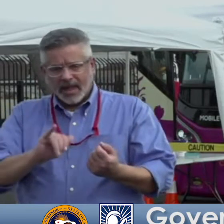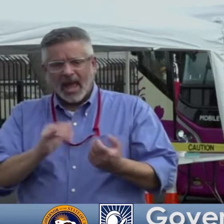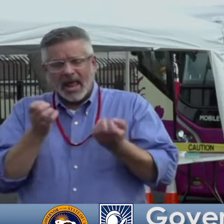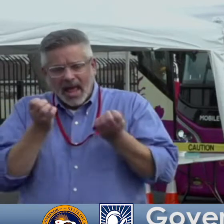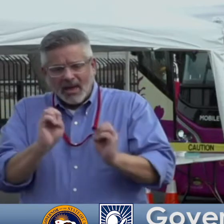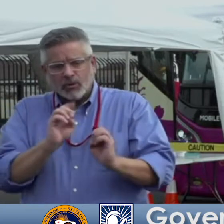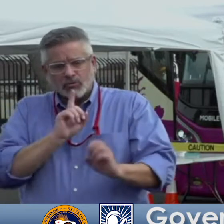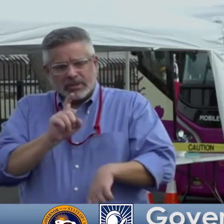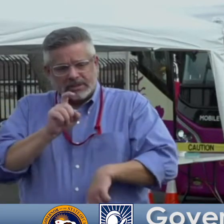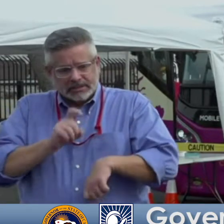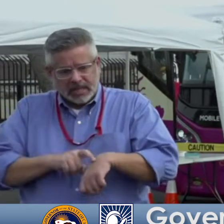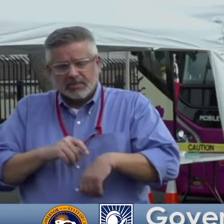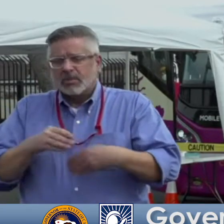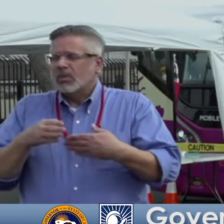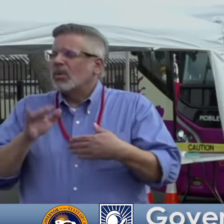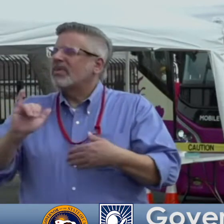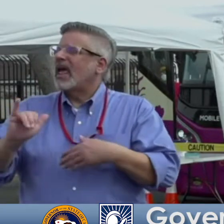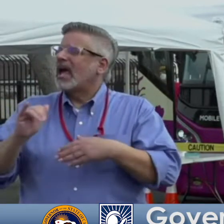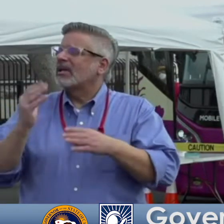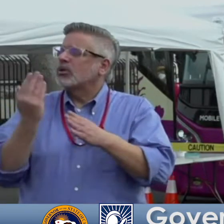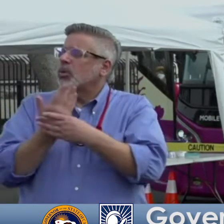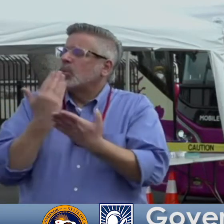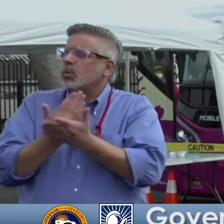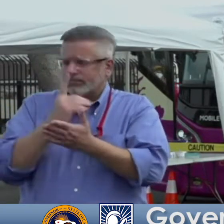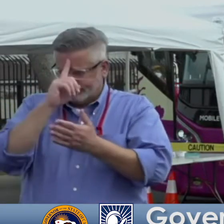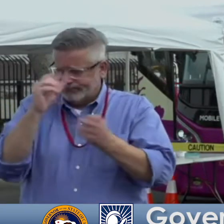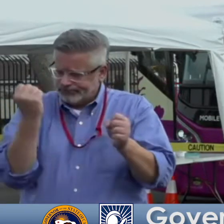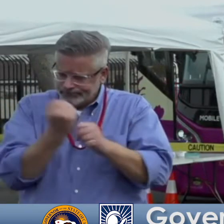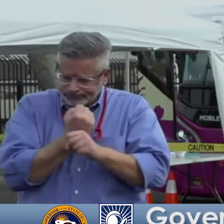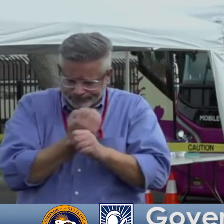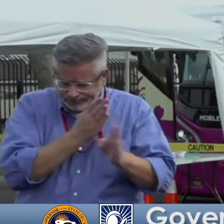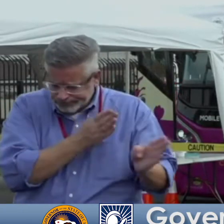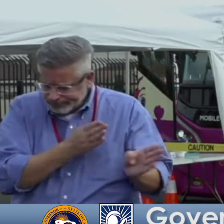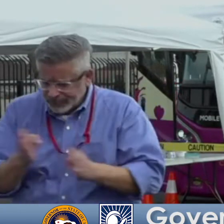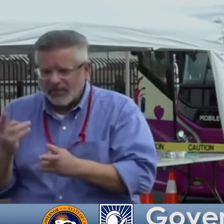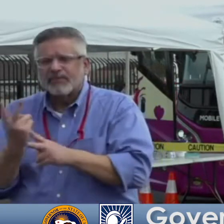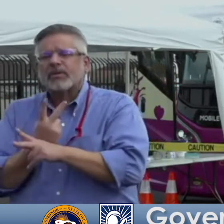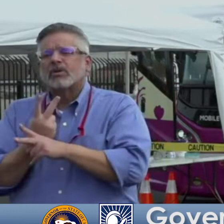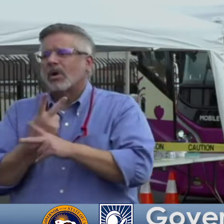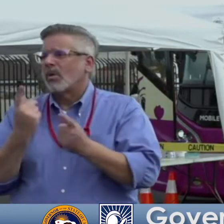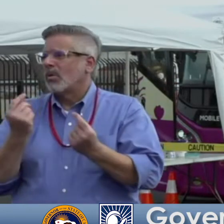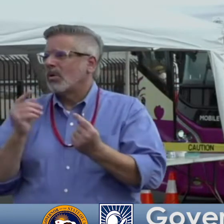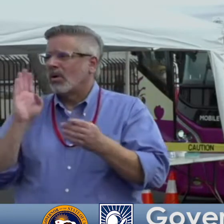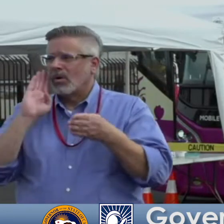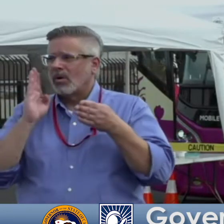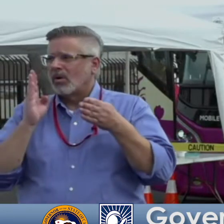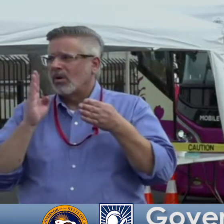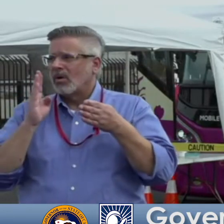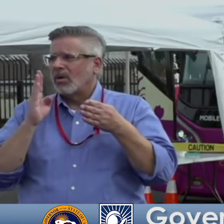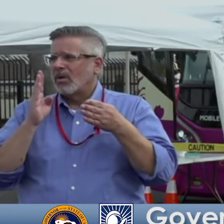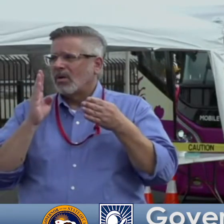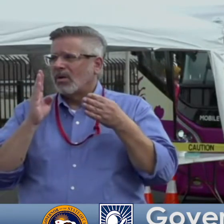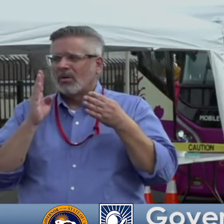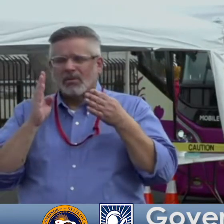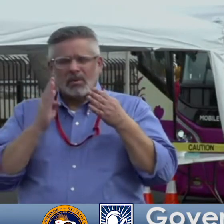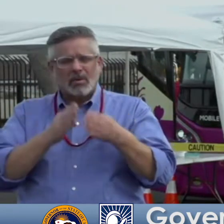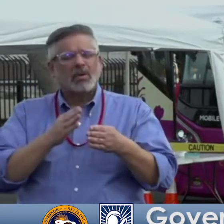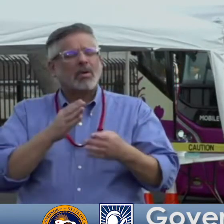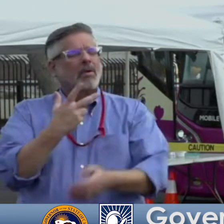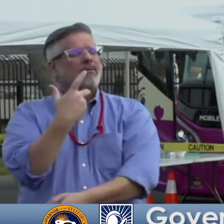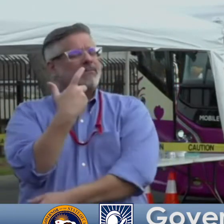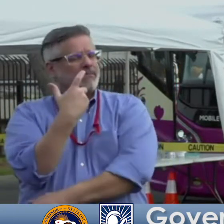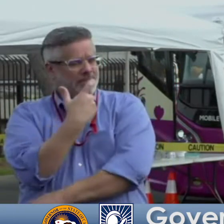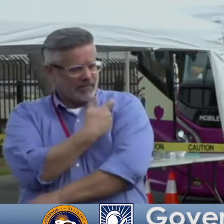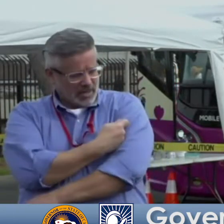making public those detailed strategies over the course of the next many weeks. So should the focus be, you focused on